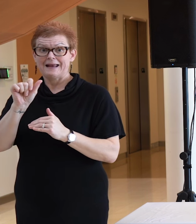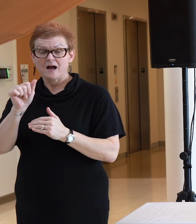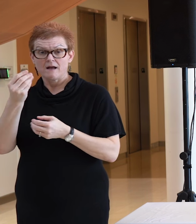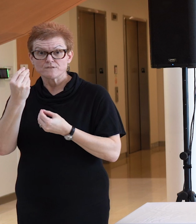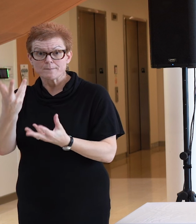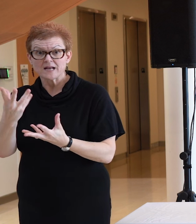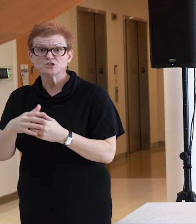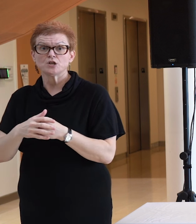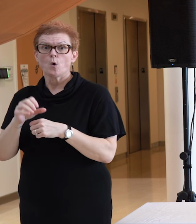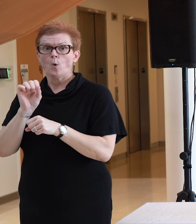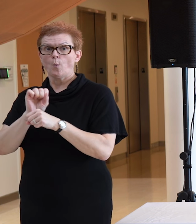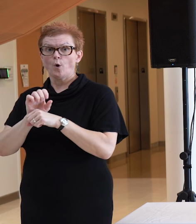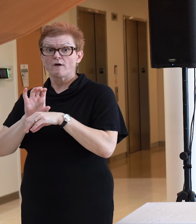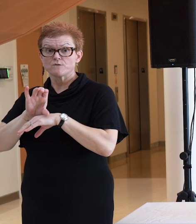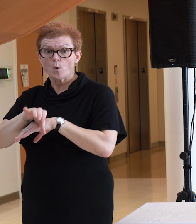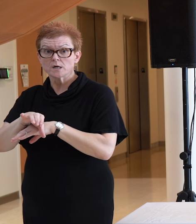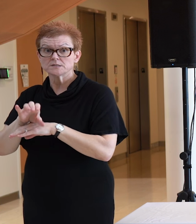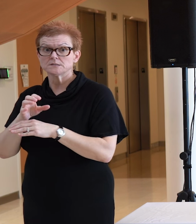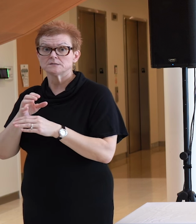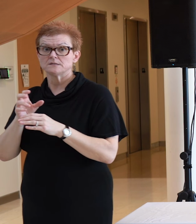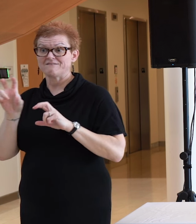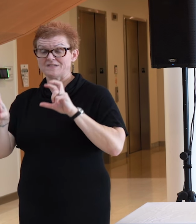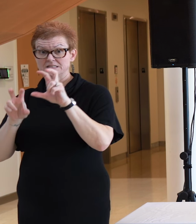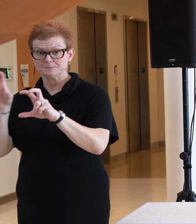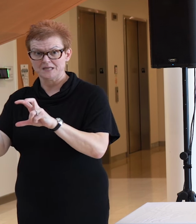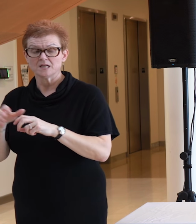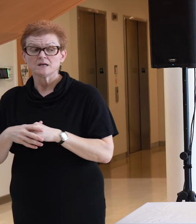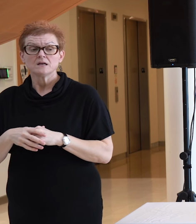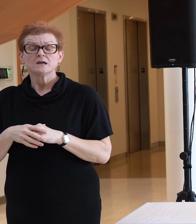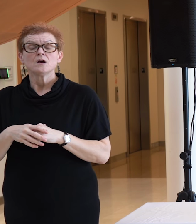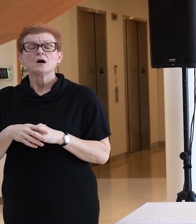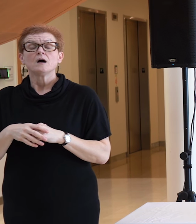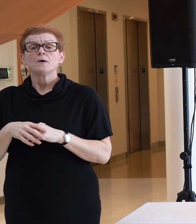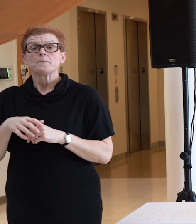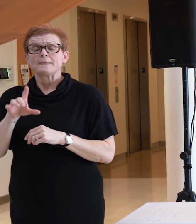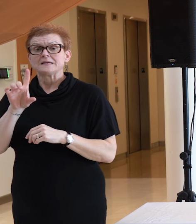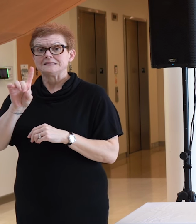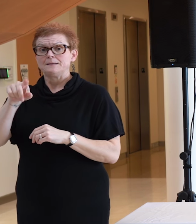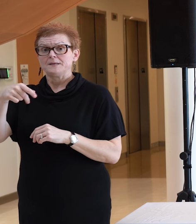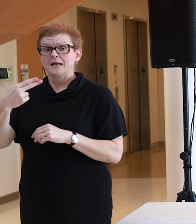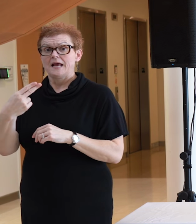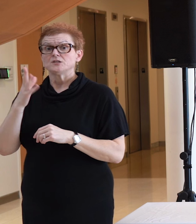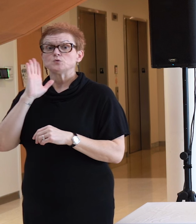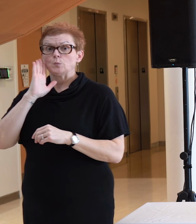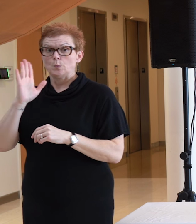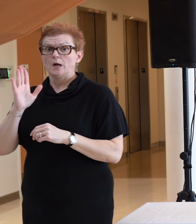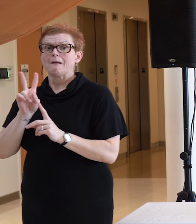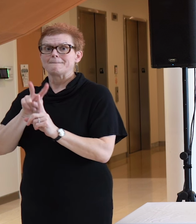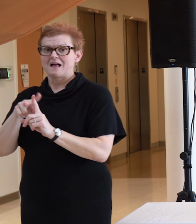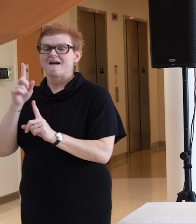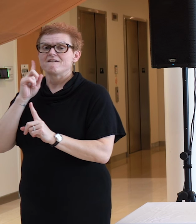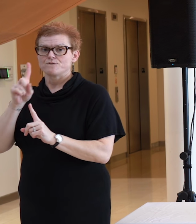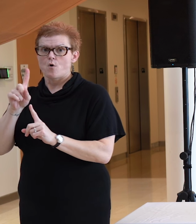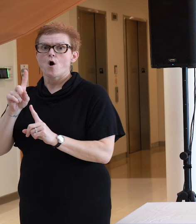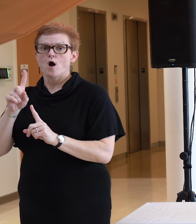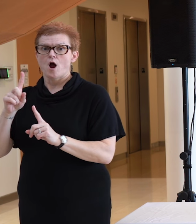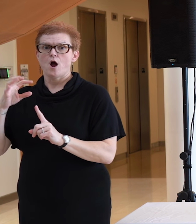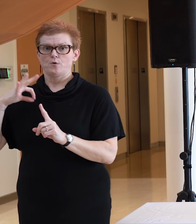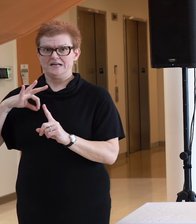and transformational operations. Dr. Page had mentioned at DPH that we'll apply for our accreditation again this year. We have a